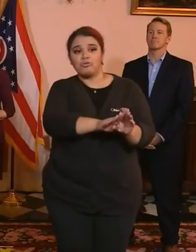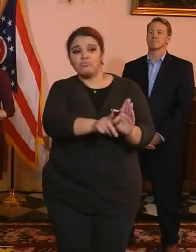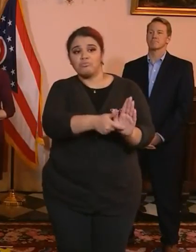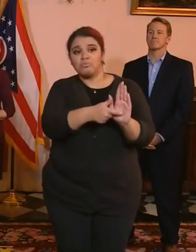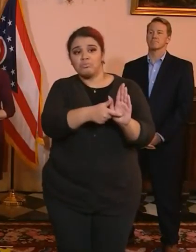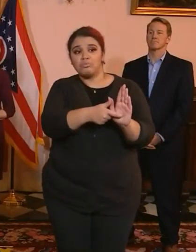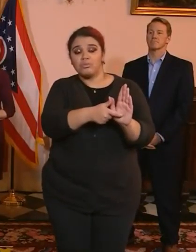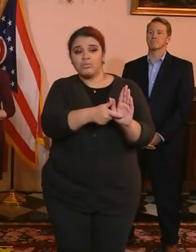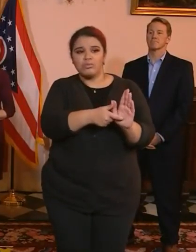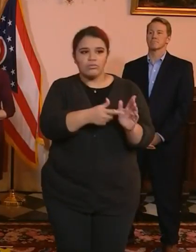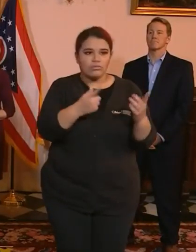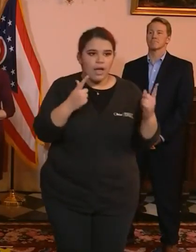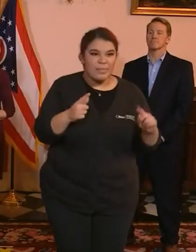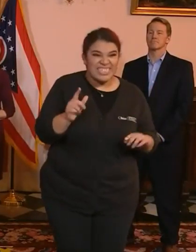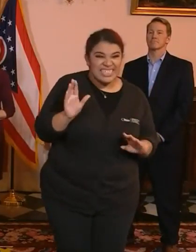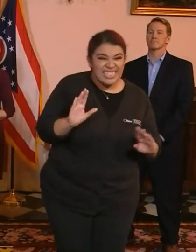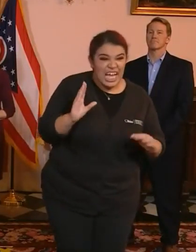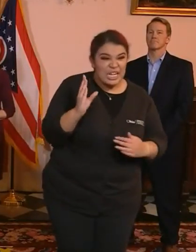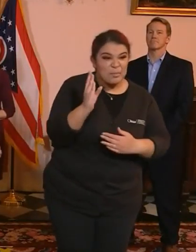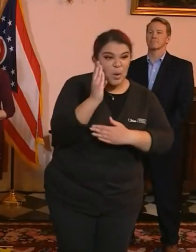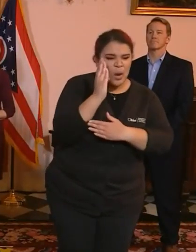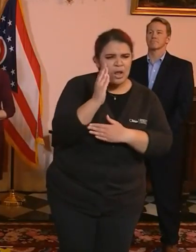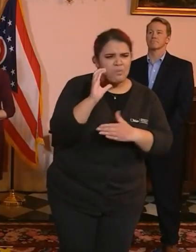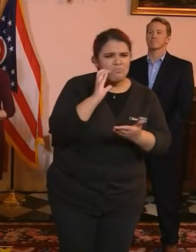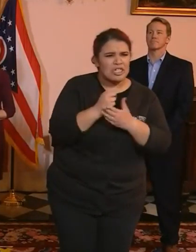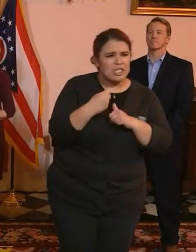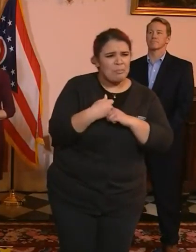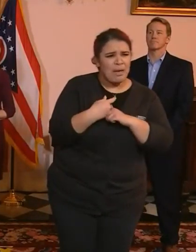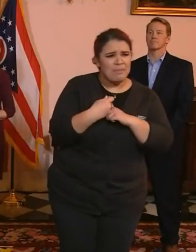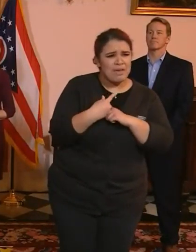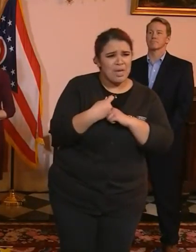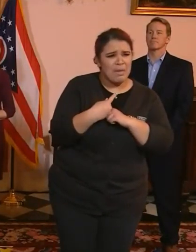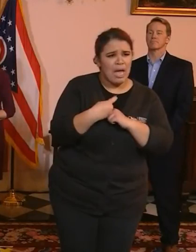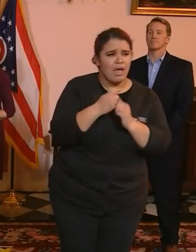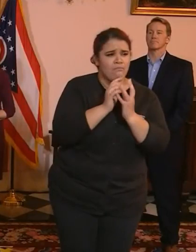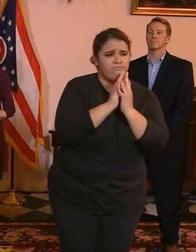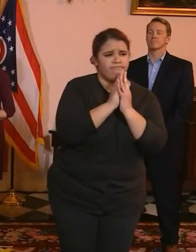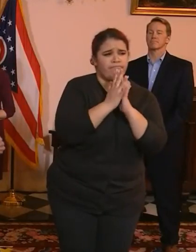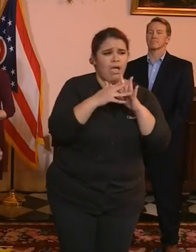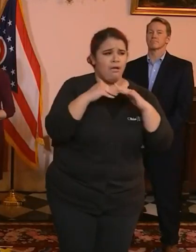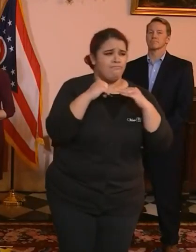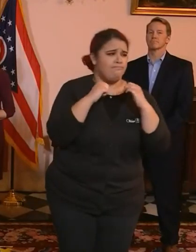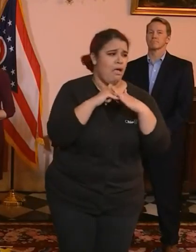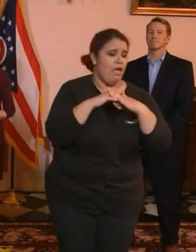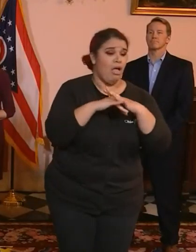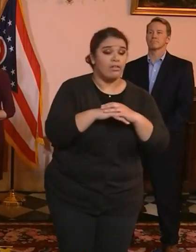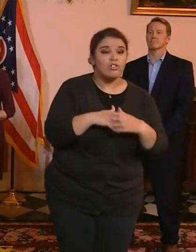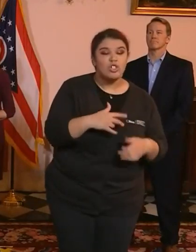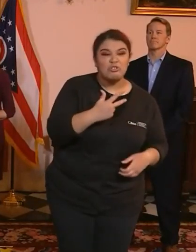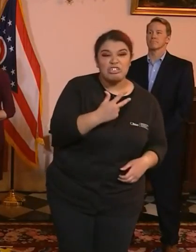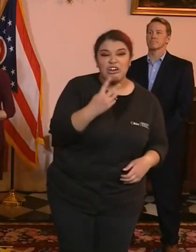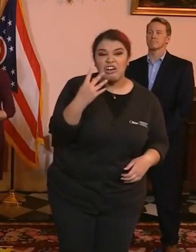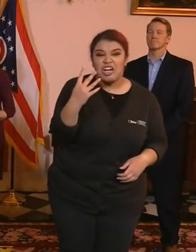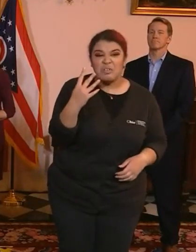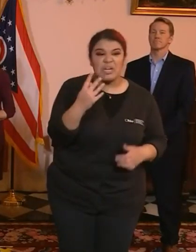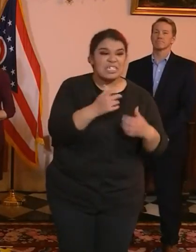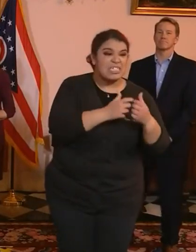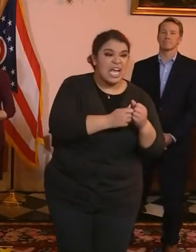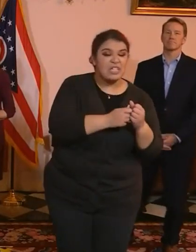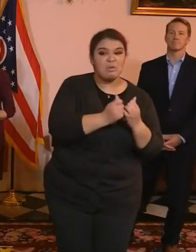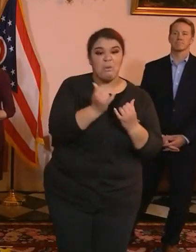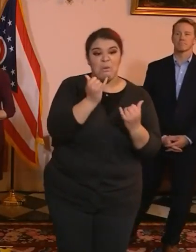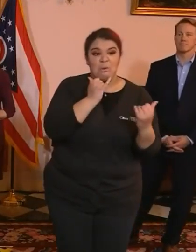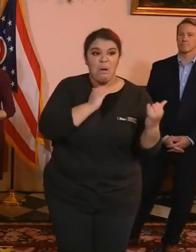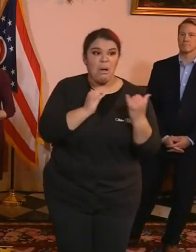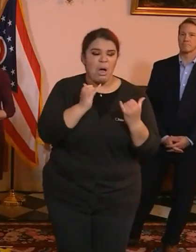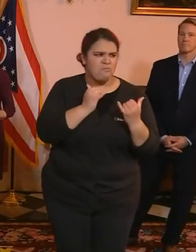about people. I saw people congregated close together. I had, I think, 3 or 4 texts or calls from all over the state that